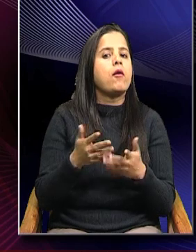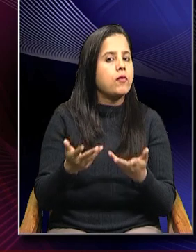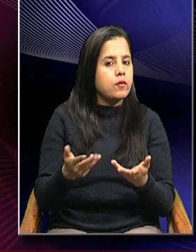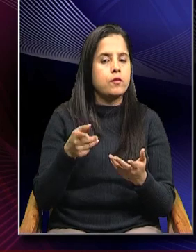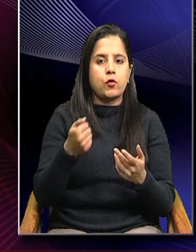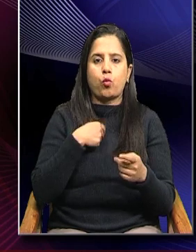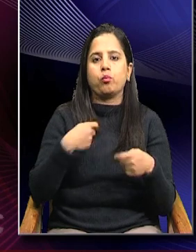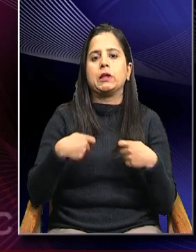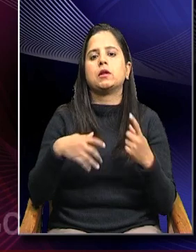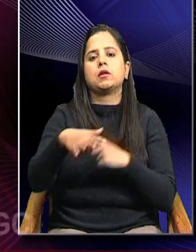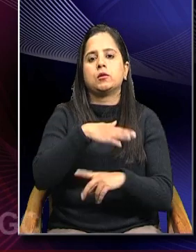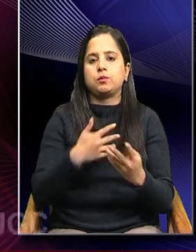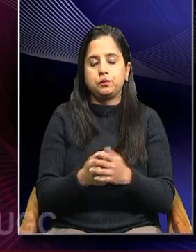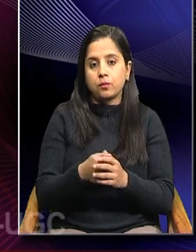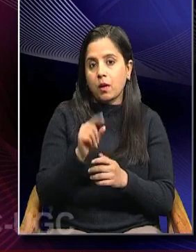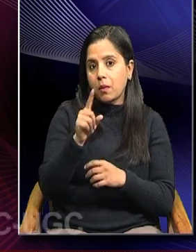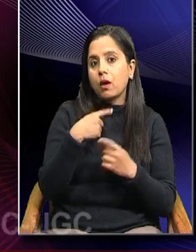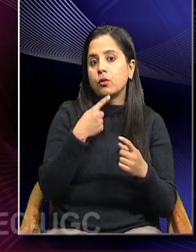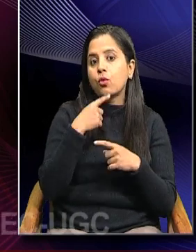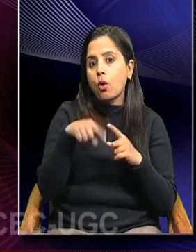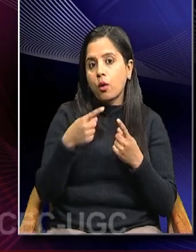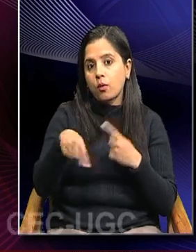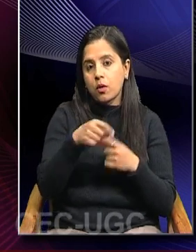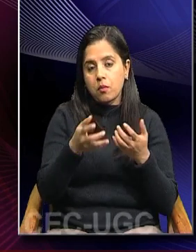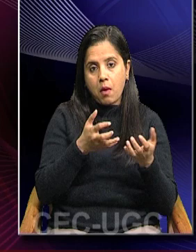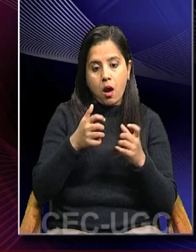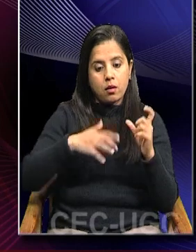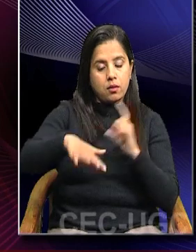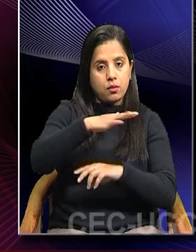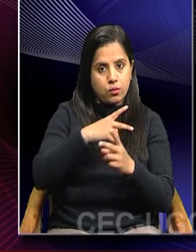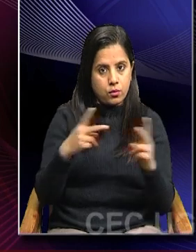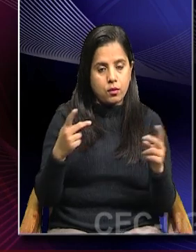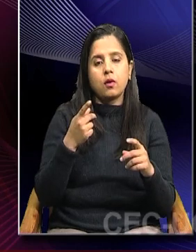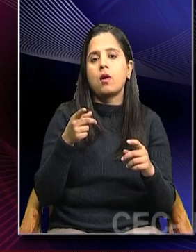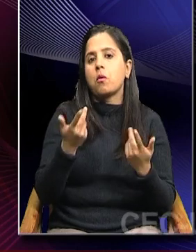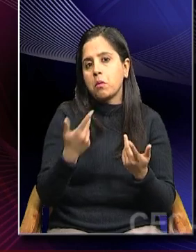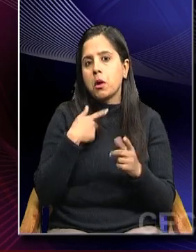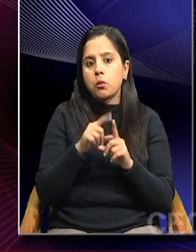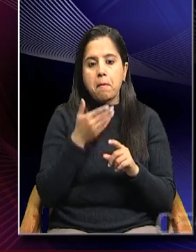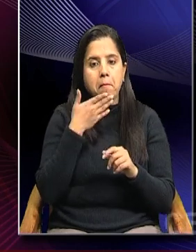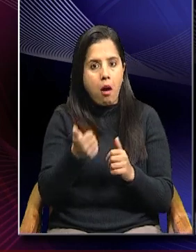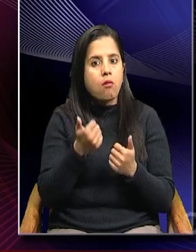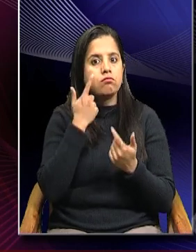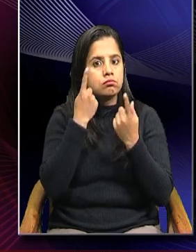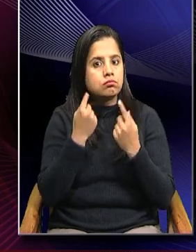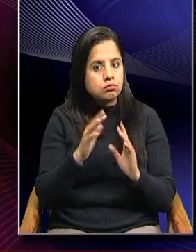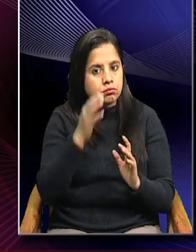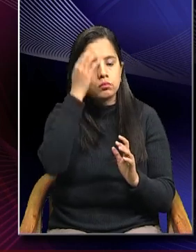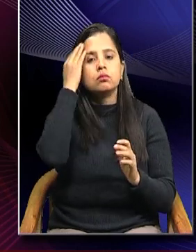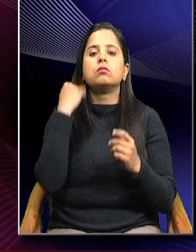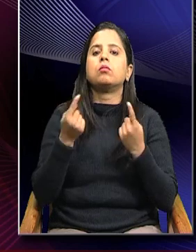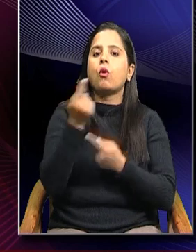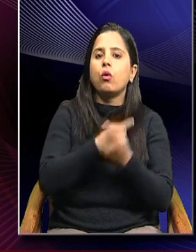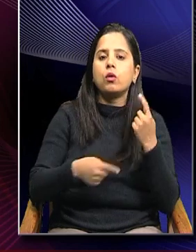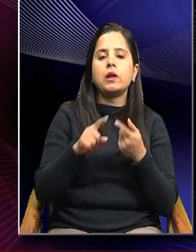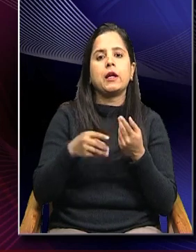on our business environment. But when we talk about marketing environment and we conduct pest analysis, that is political, economic,